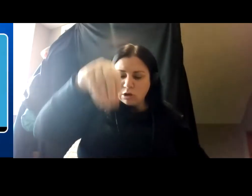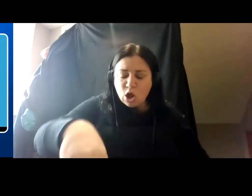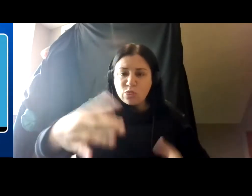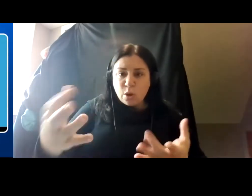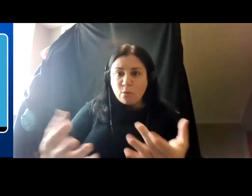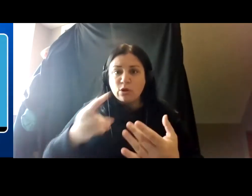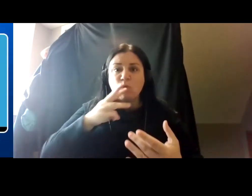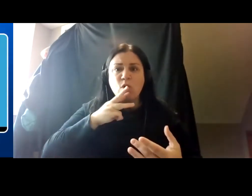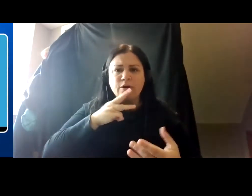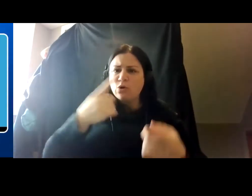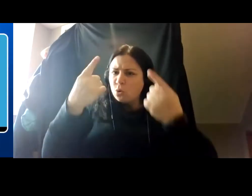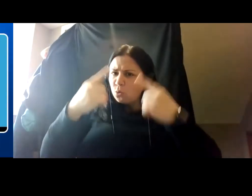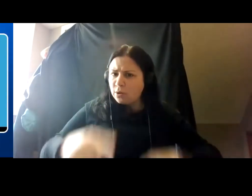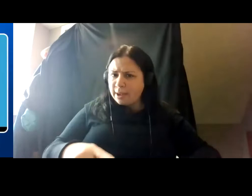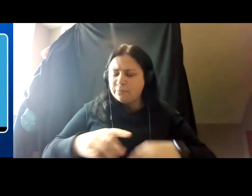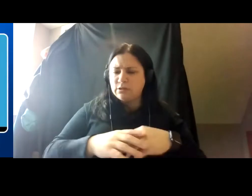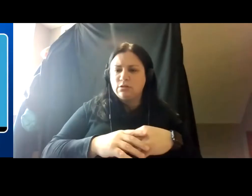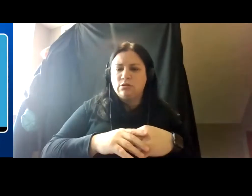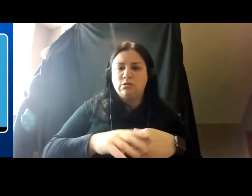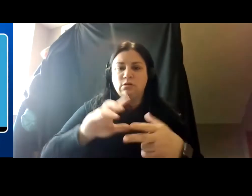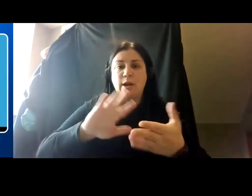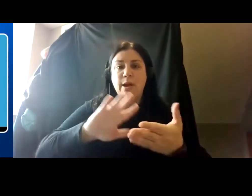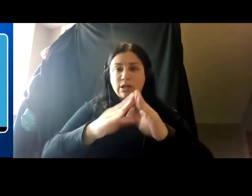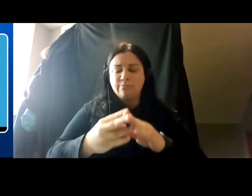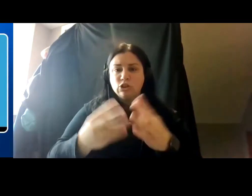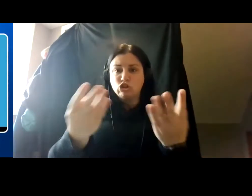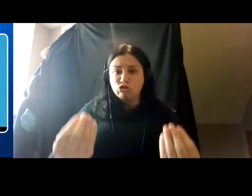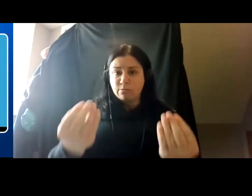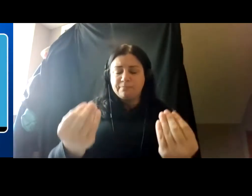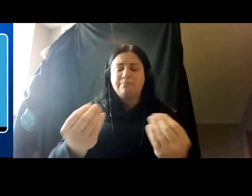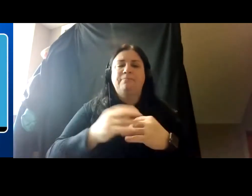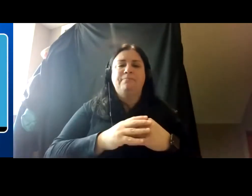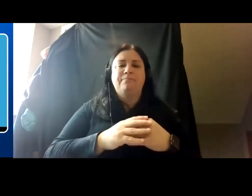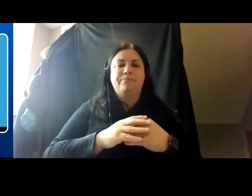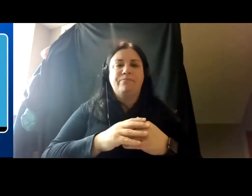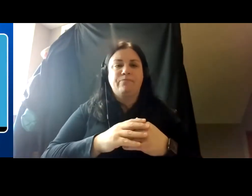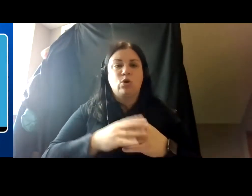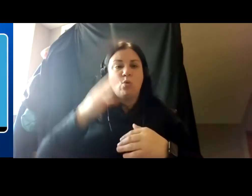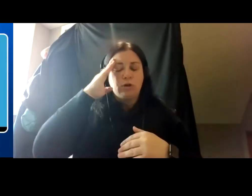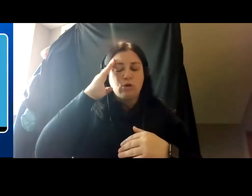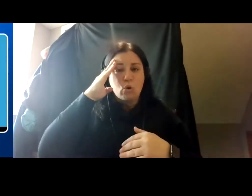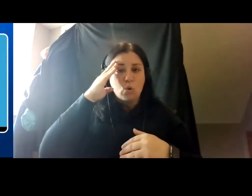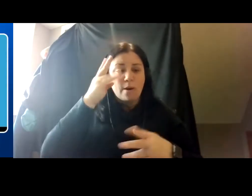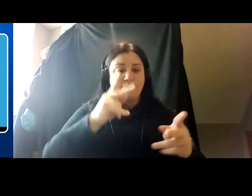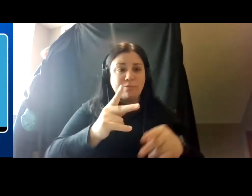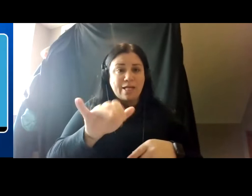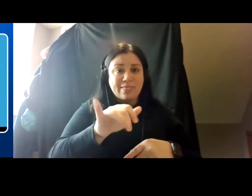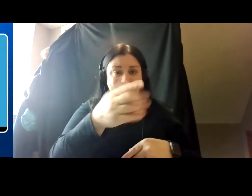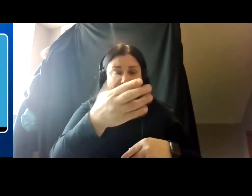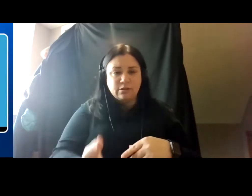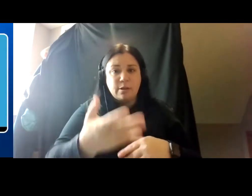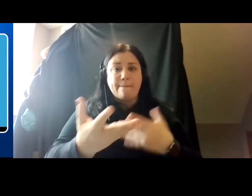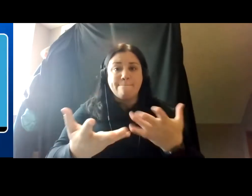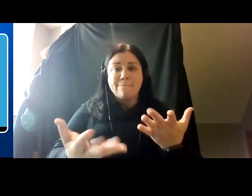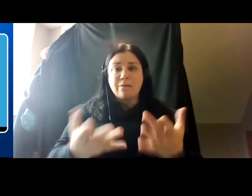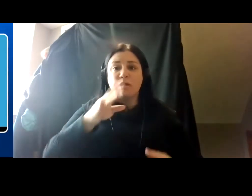what happens to it? It turns to mush, right? And we all know people like this as well. They might talk a